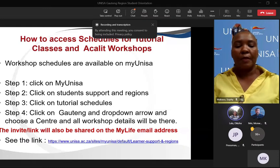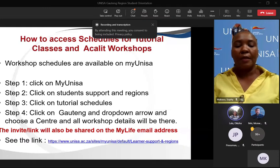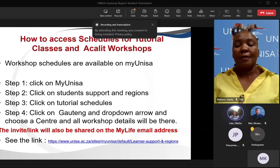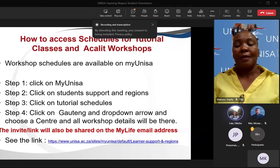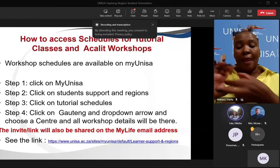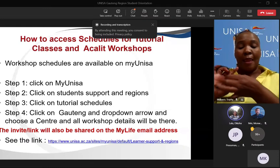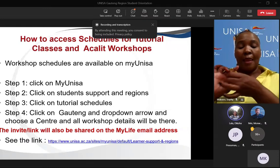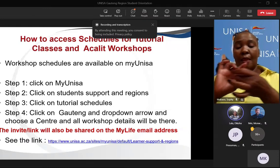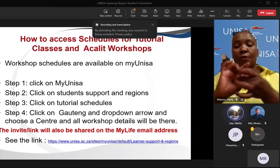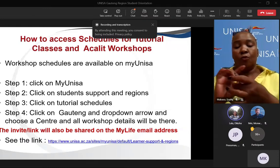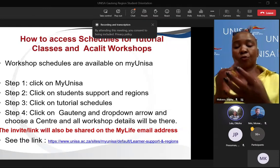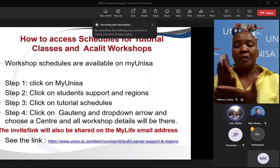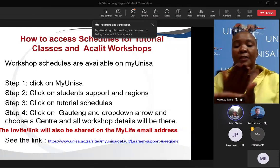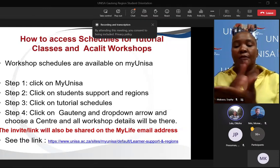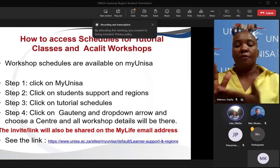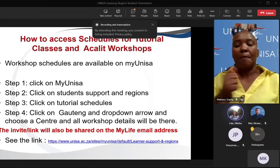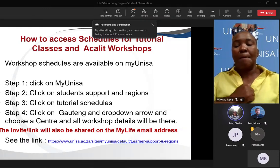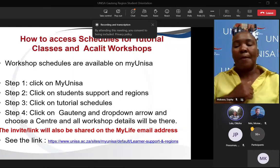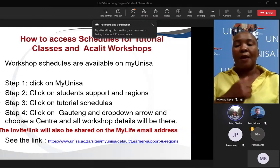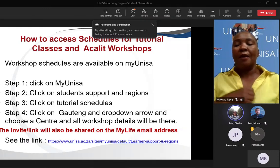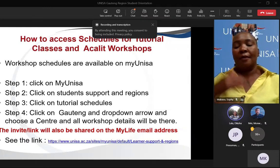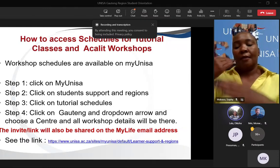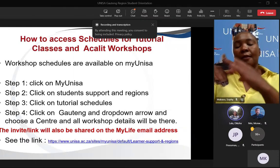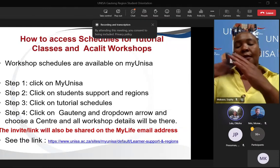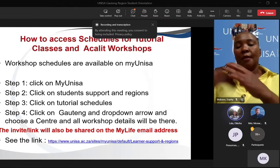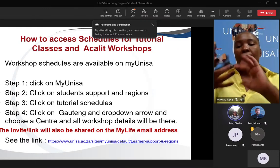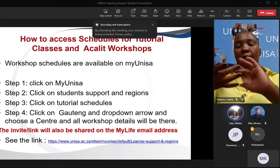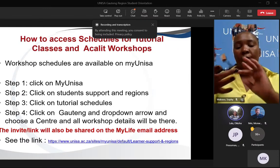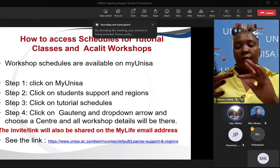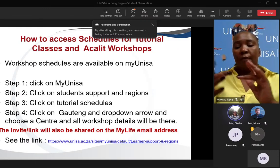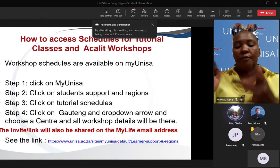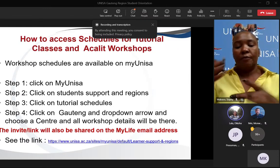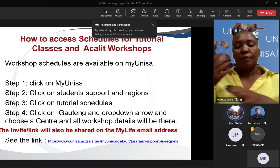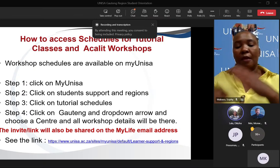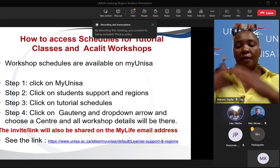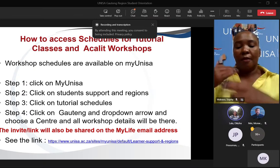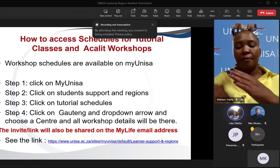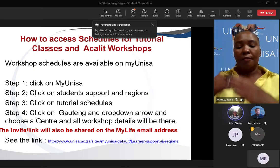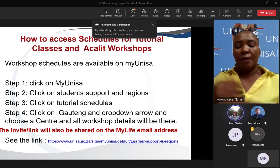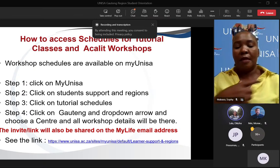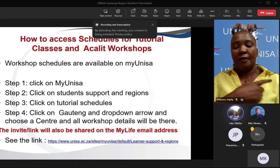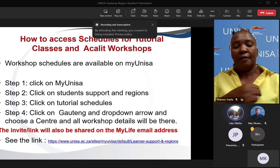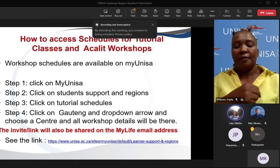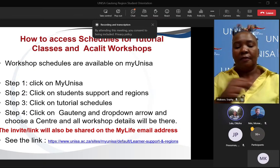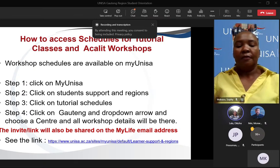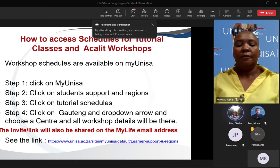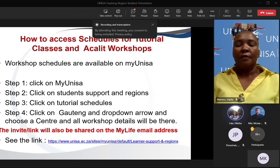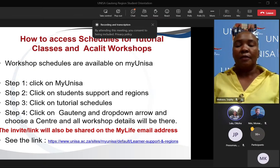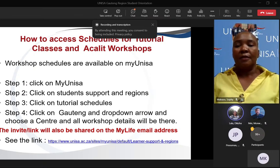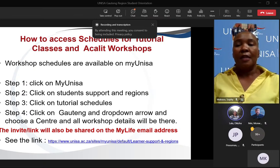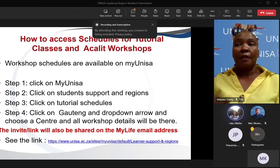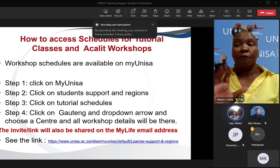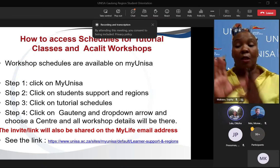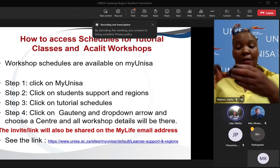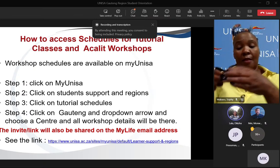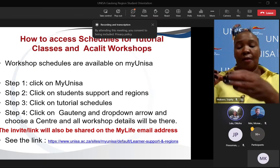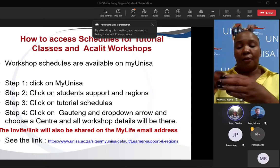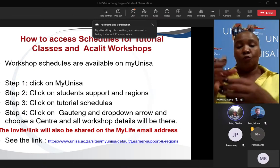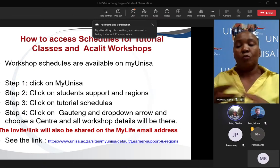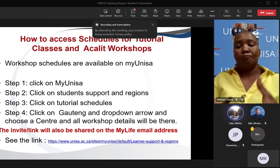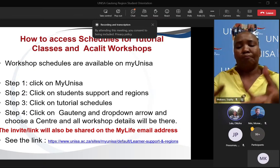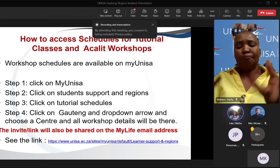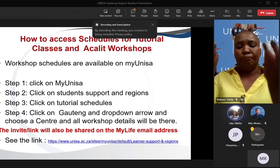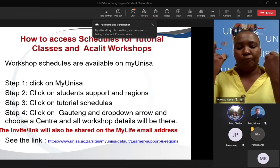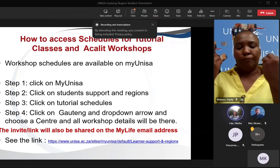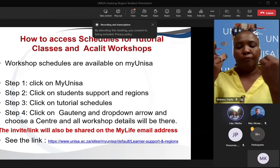email address so students are booked for those classes and you will receive an email on my on